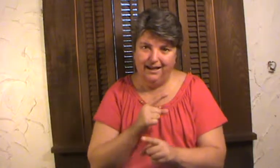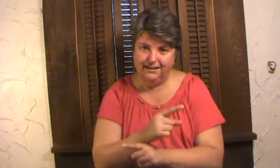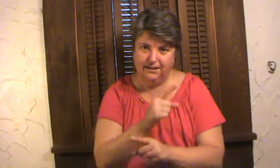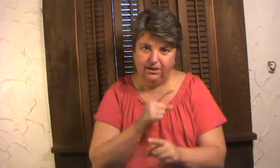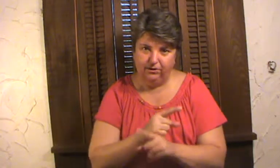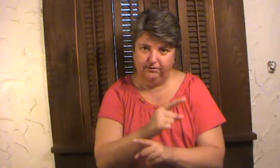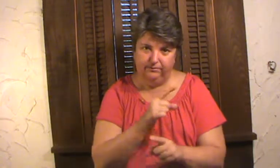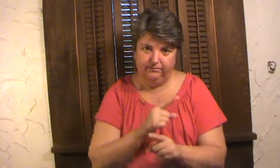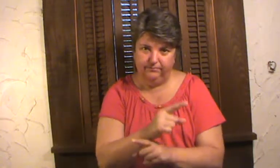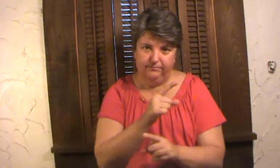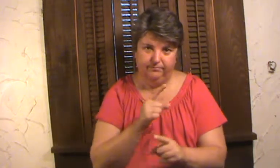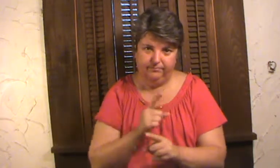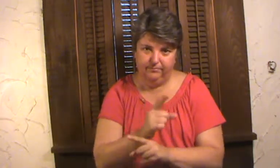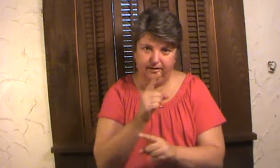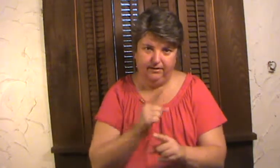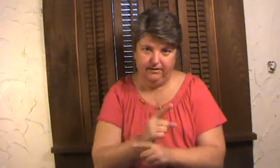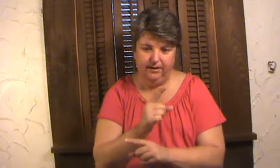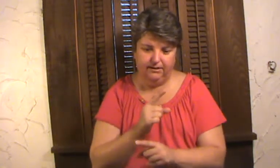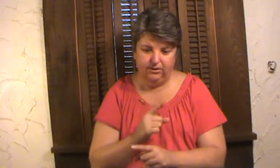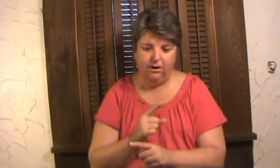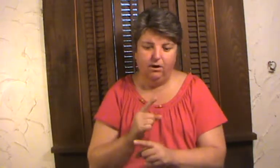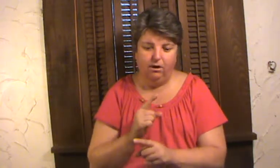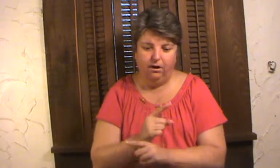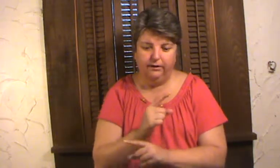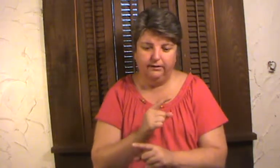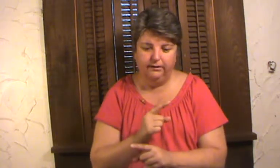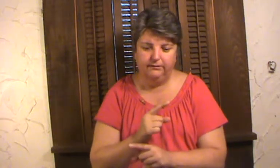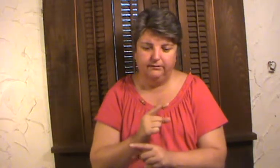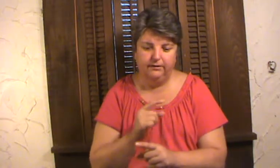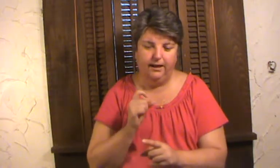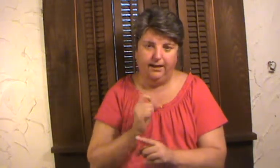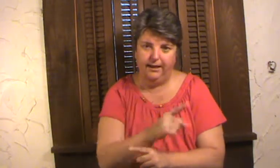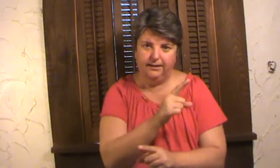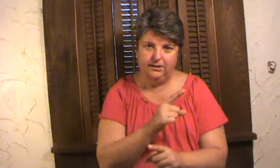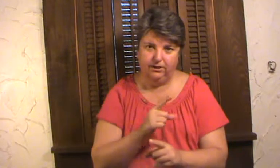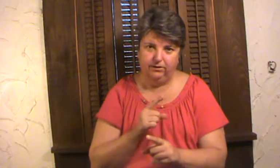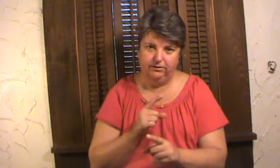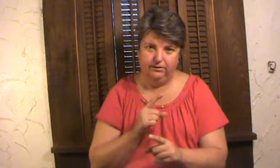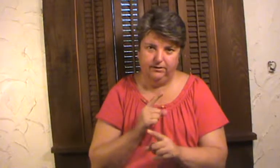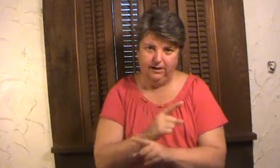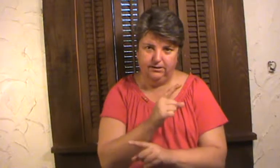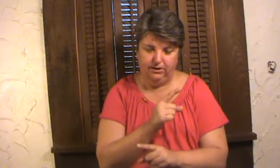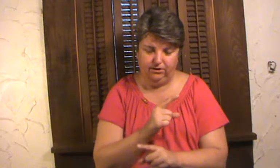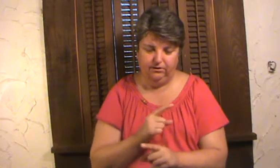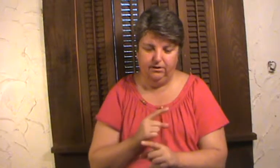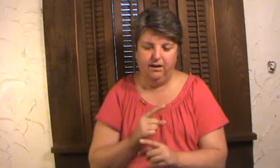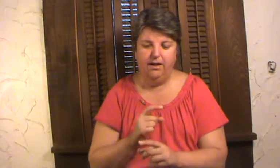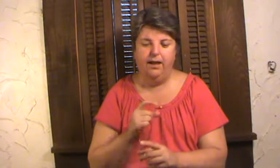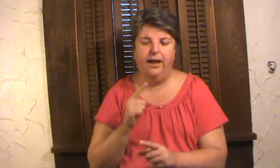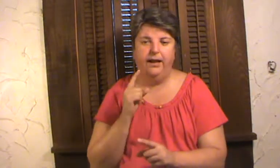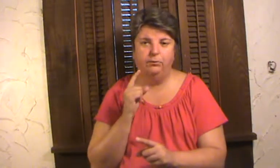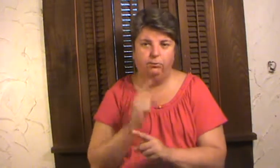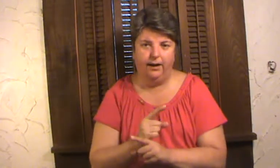next year. Next year. Or, yeah, next year. Next year. And